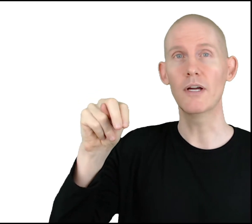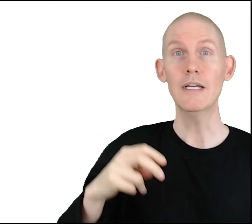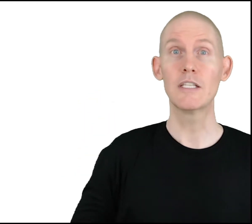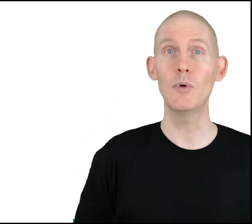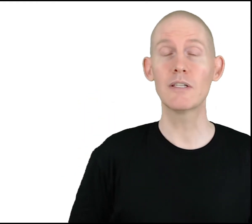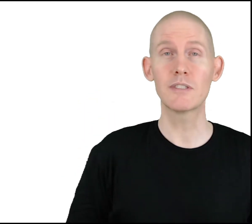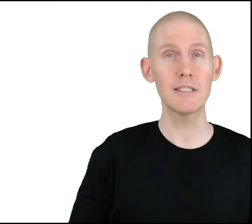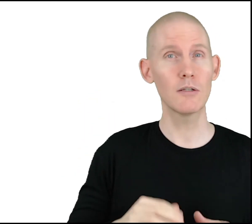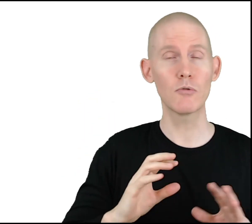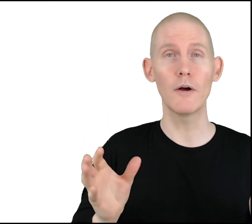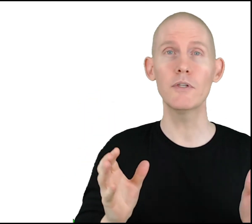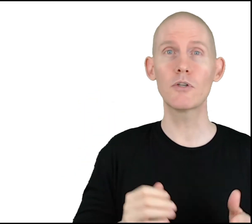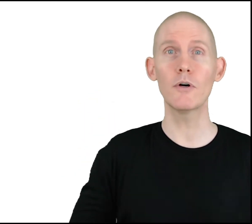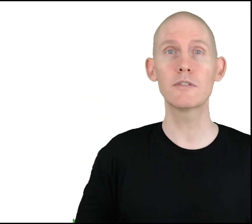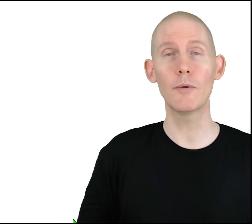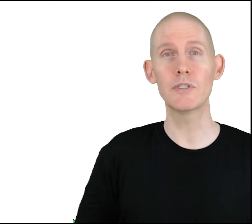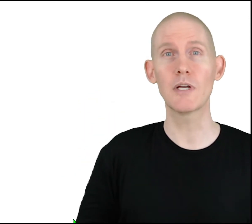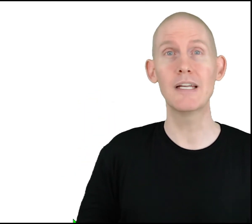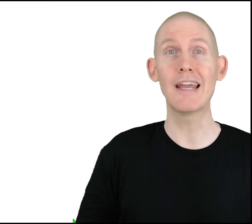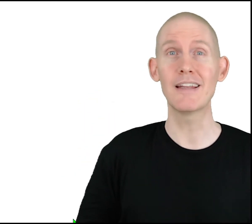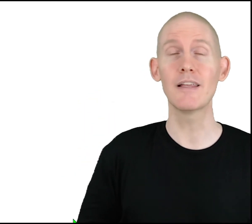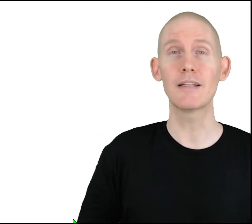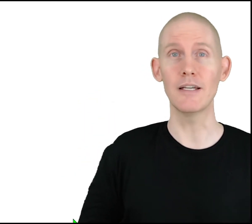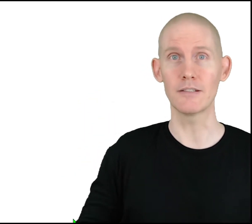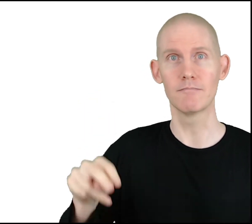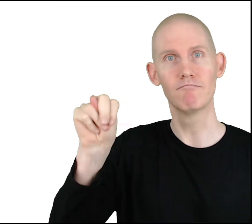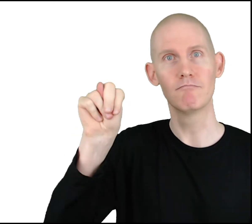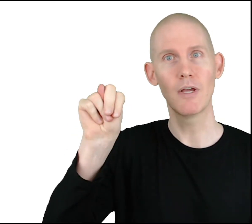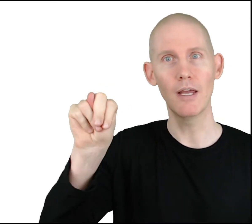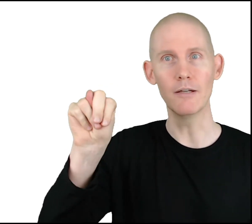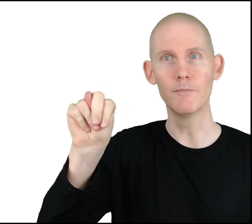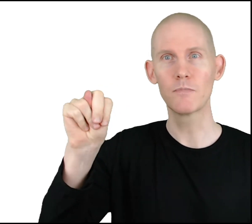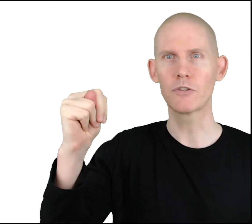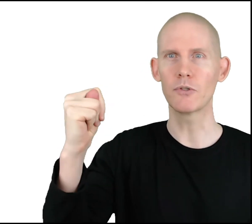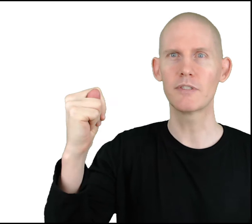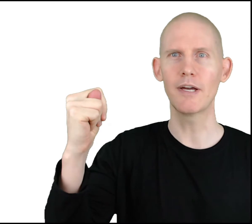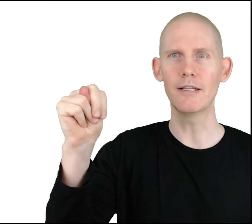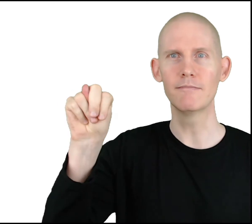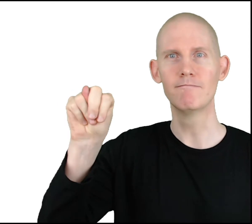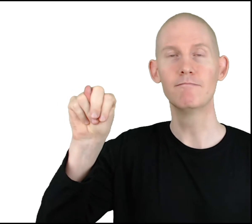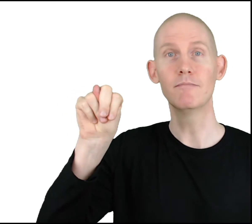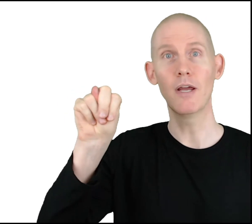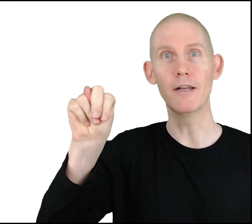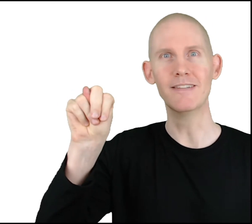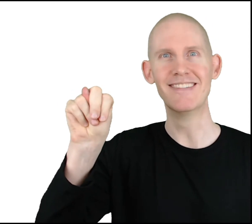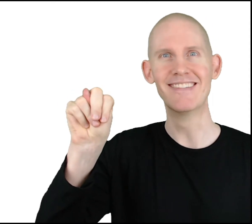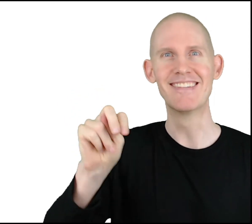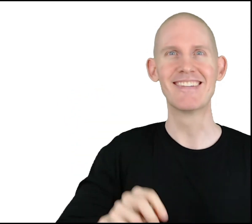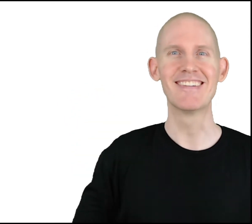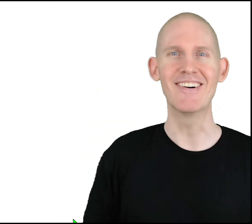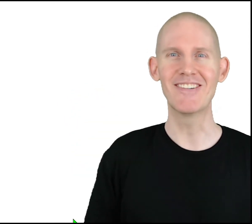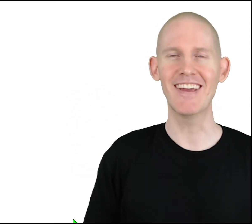To be consistent throughout this course, I'll be signing N like this, N, so it's tight, N, okay?